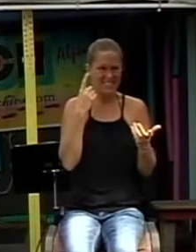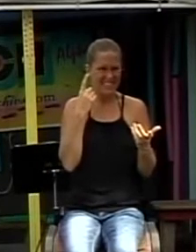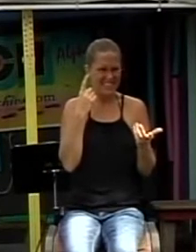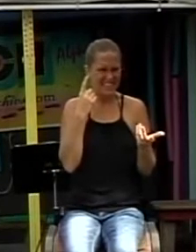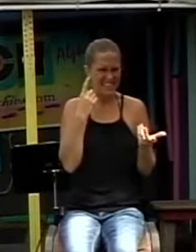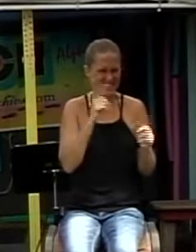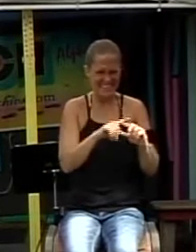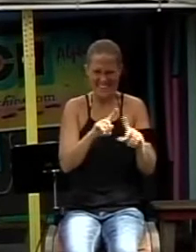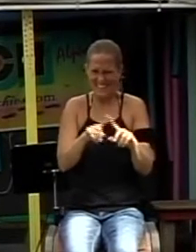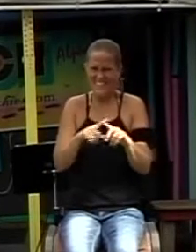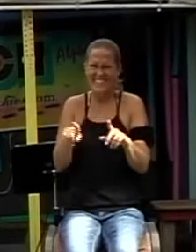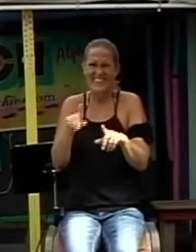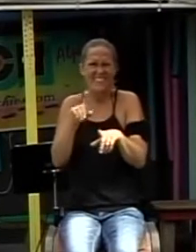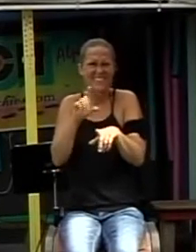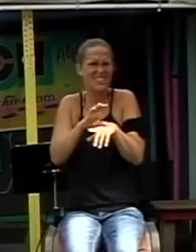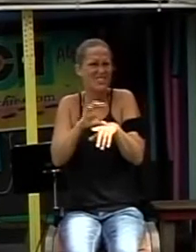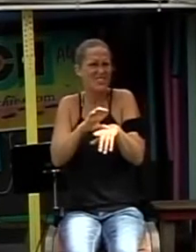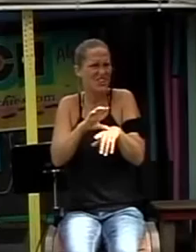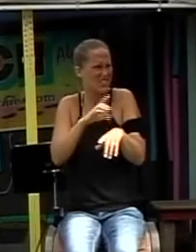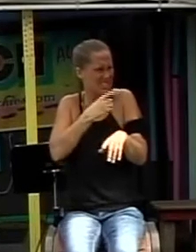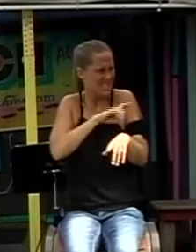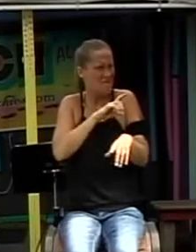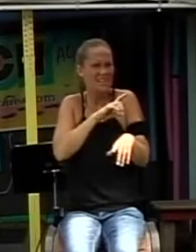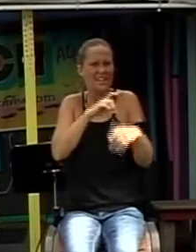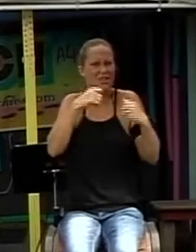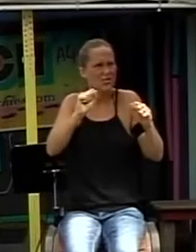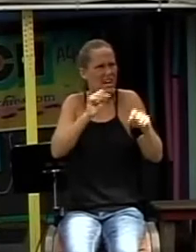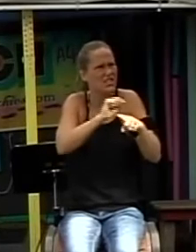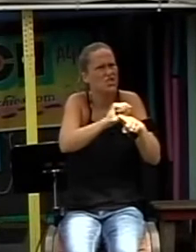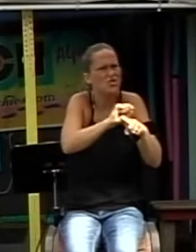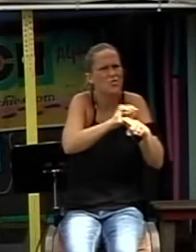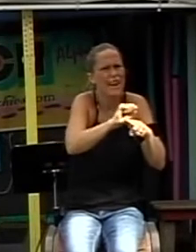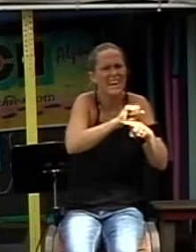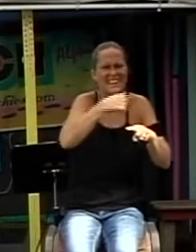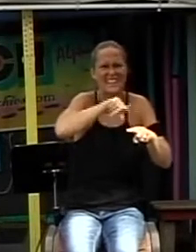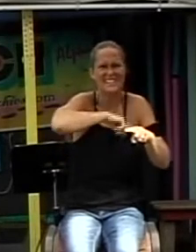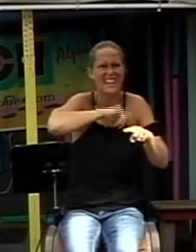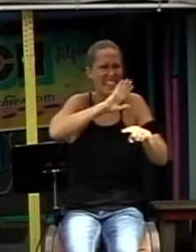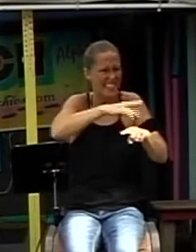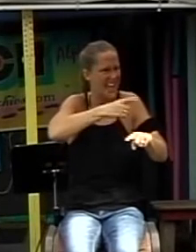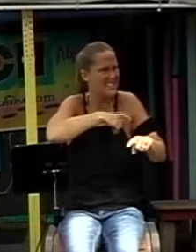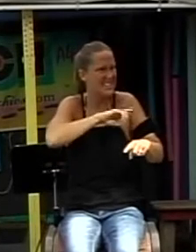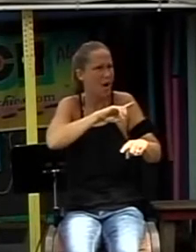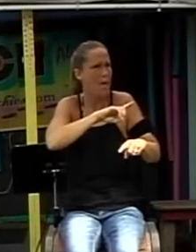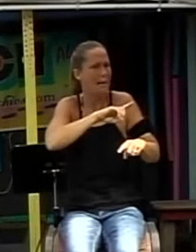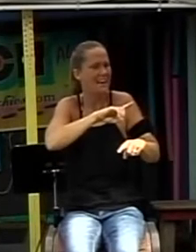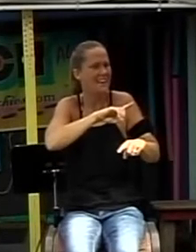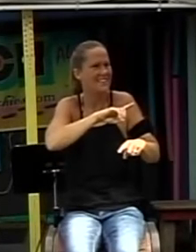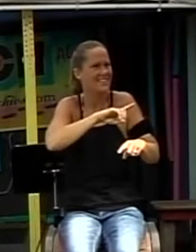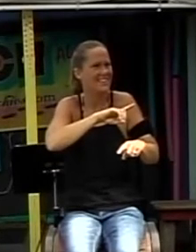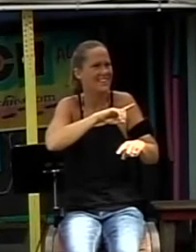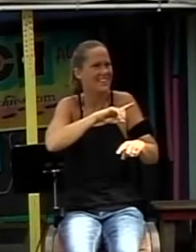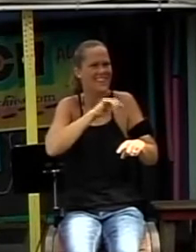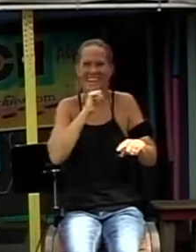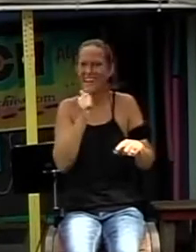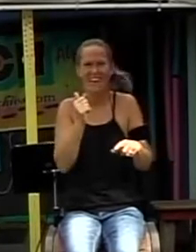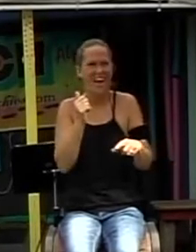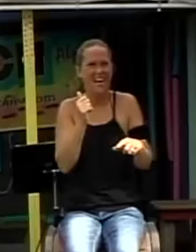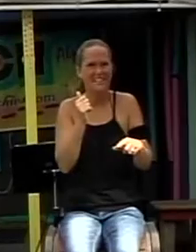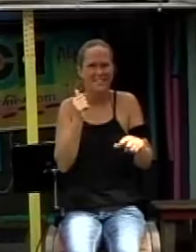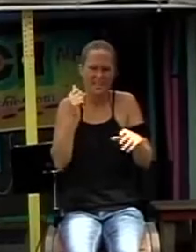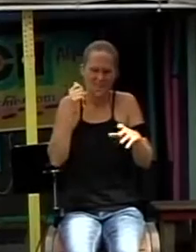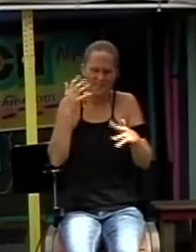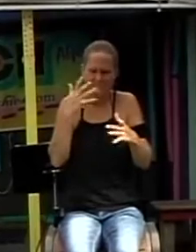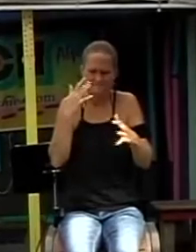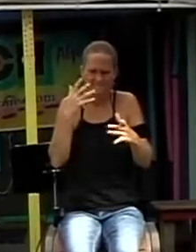life of Christ without the performance. So many times, it's like, I go in, and I was involved for years,